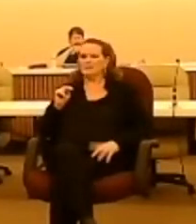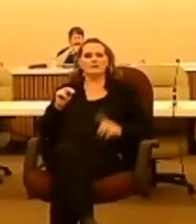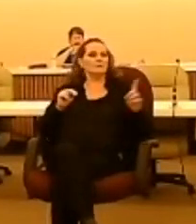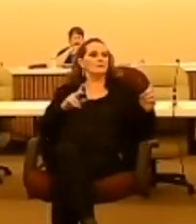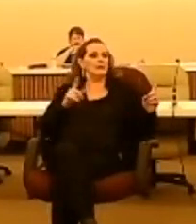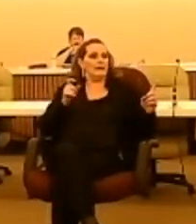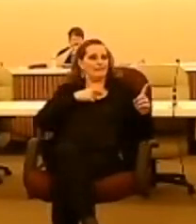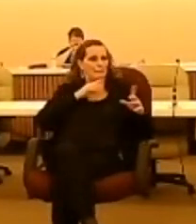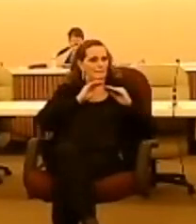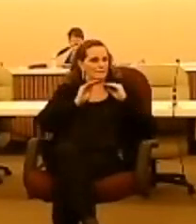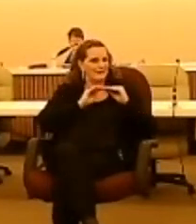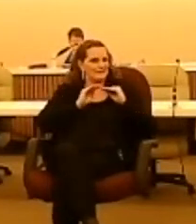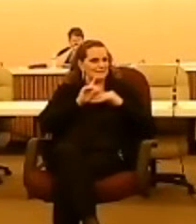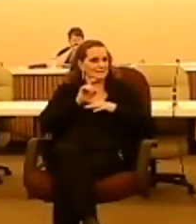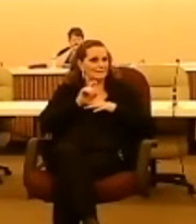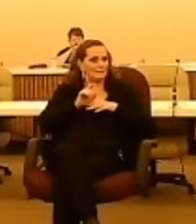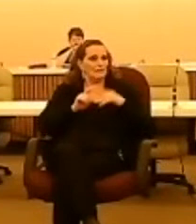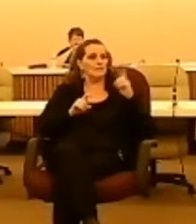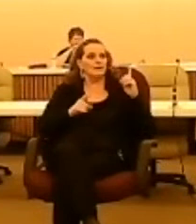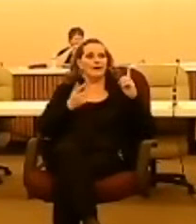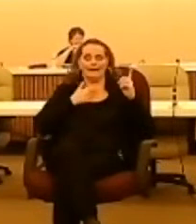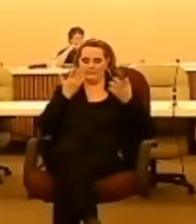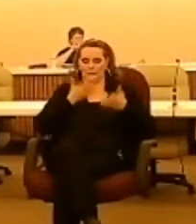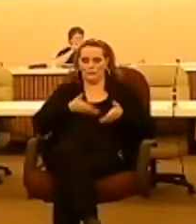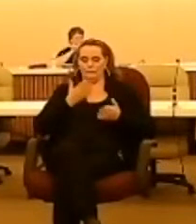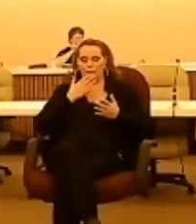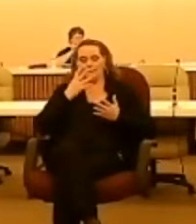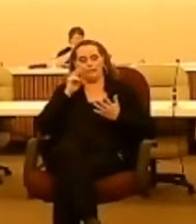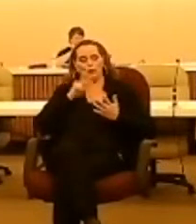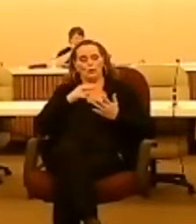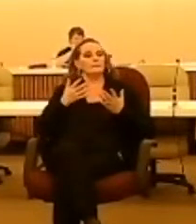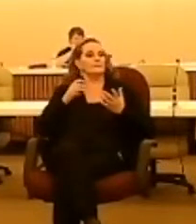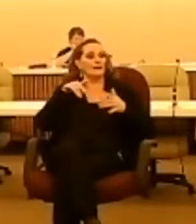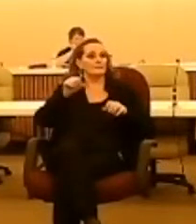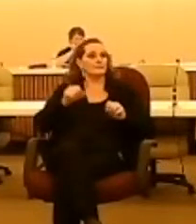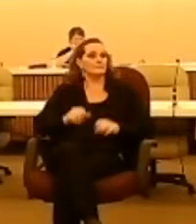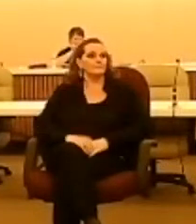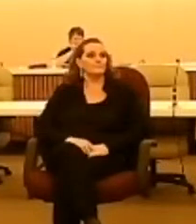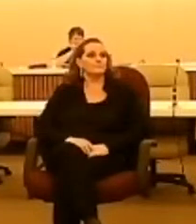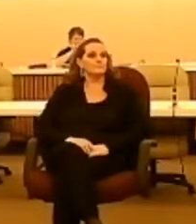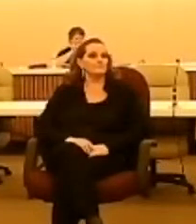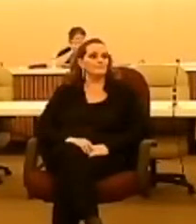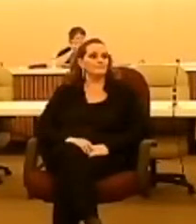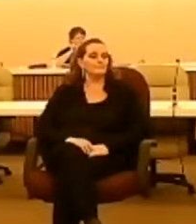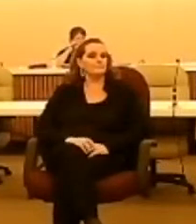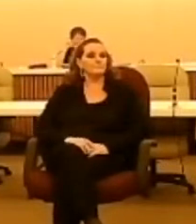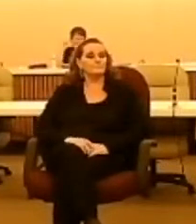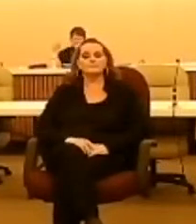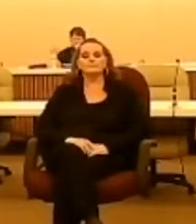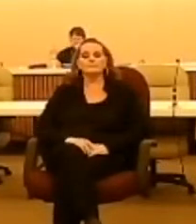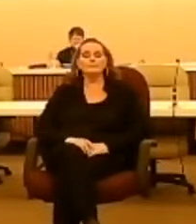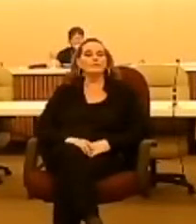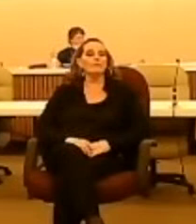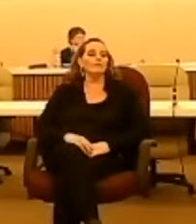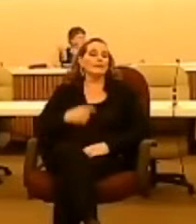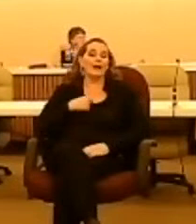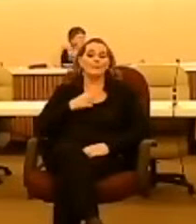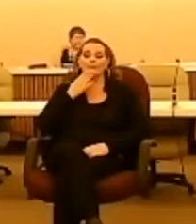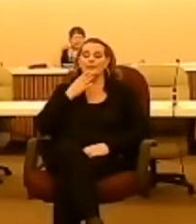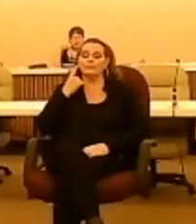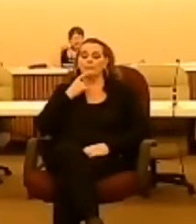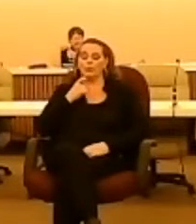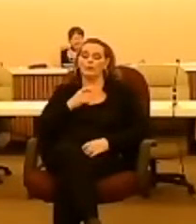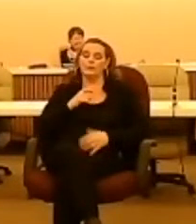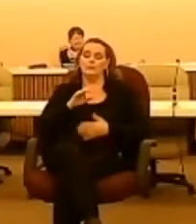been corrected? I have it right here in front of me. Yes. Great, thank you. Thanks, Kevin. Want to thank him for cleaning up that